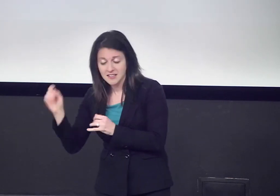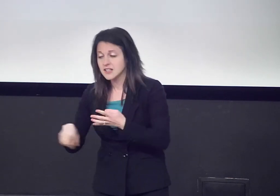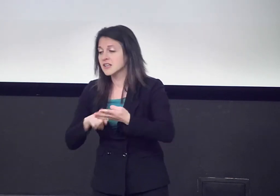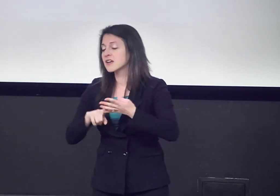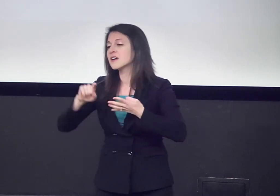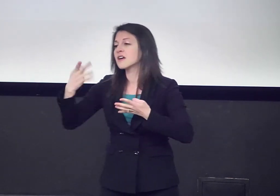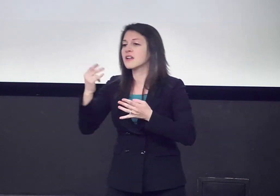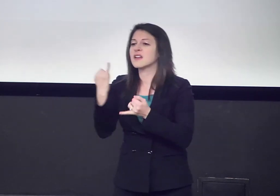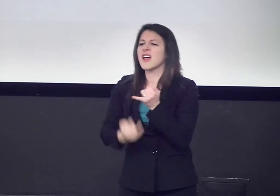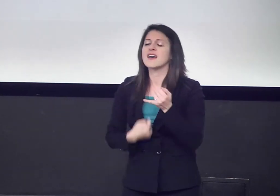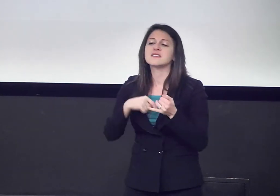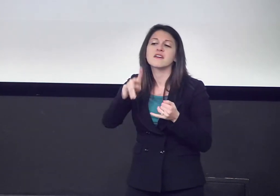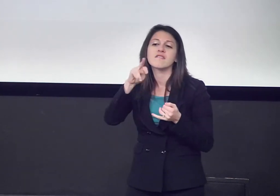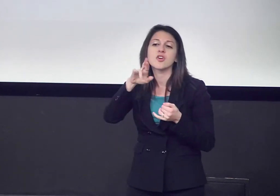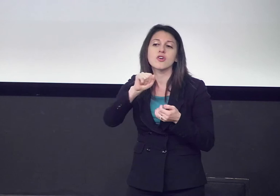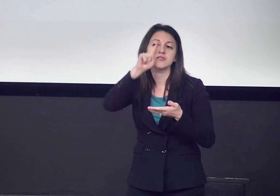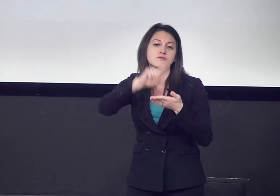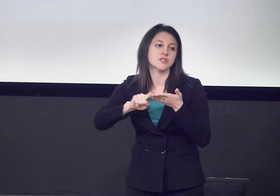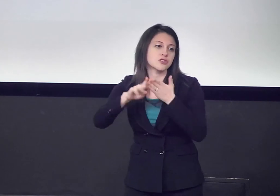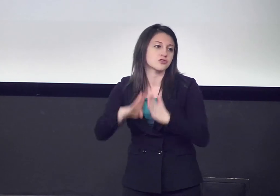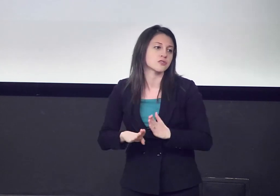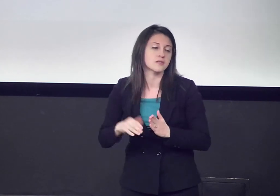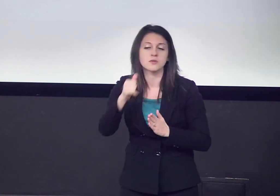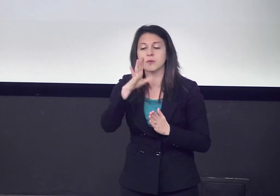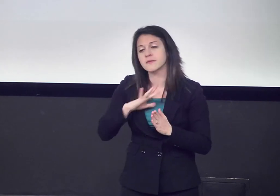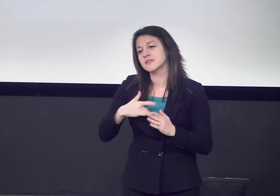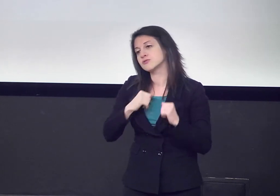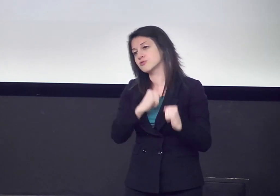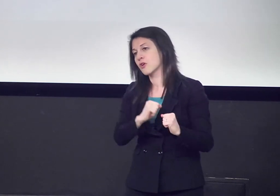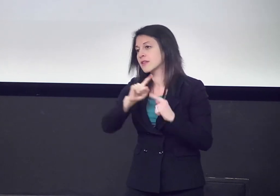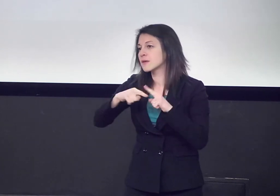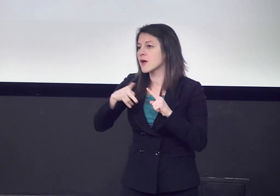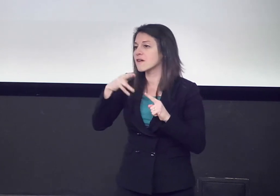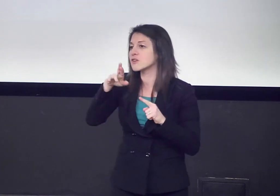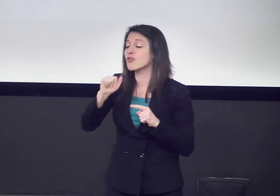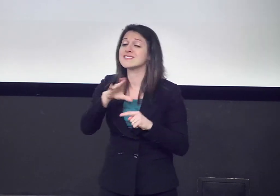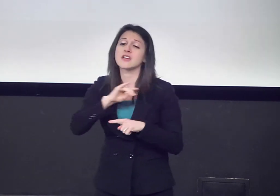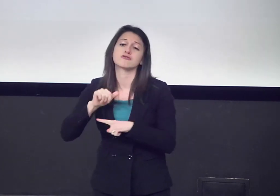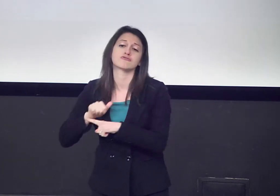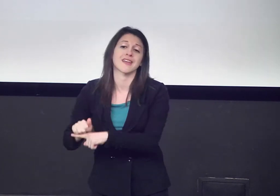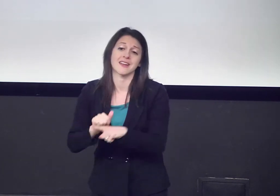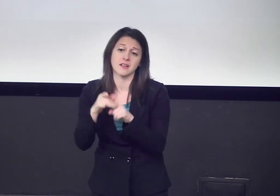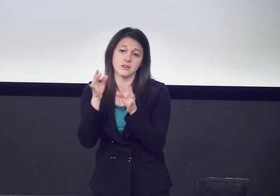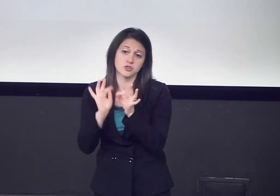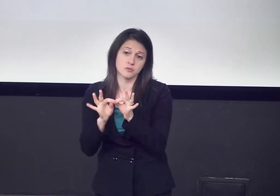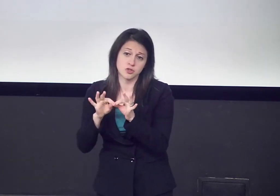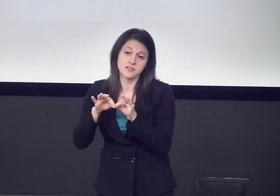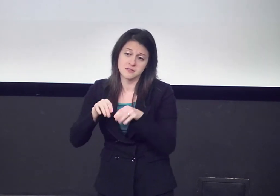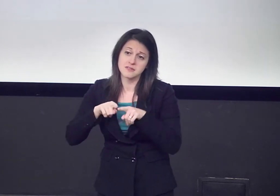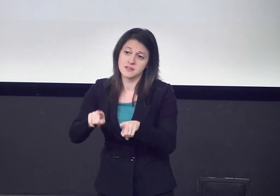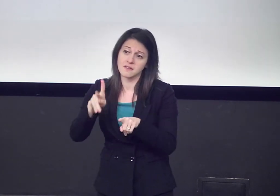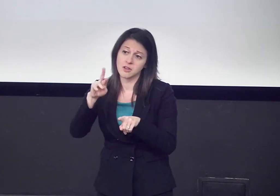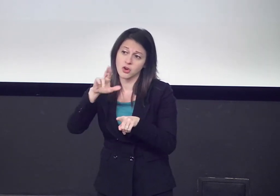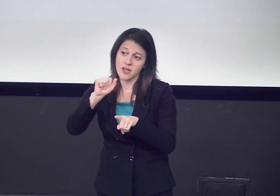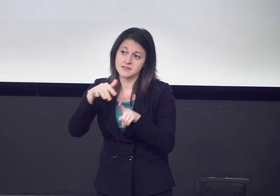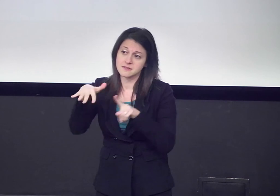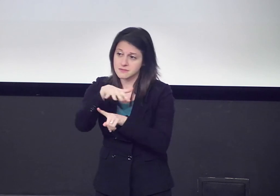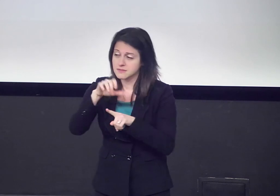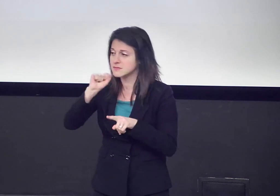person working in four different providers had different information to share. And then the fourth person or participant was a VRS